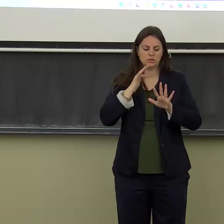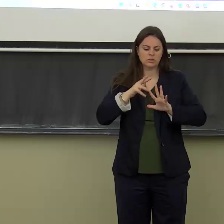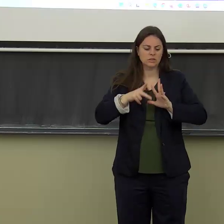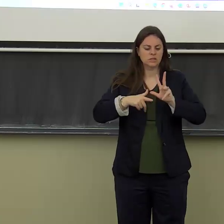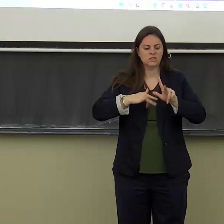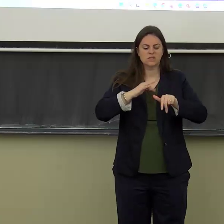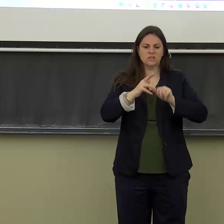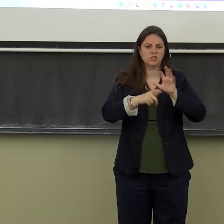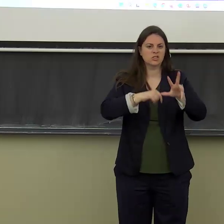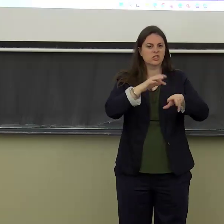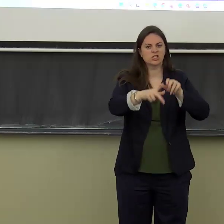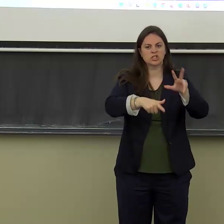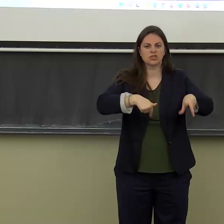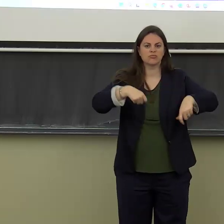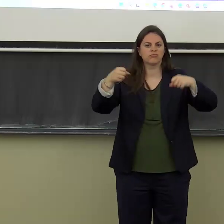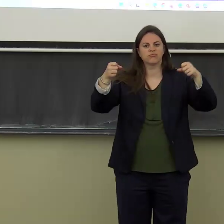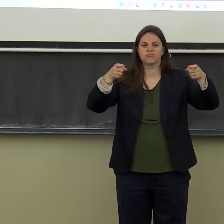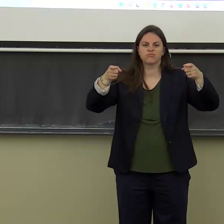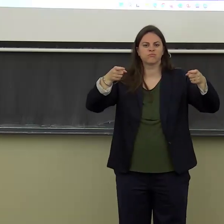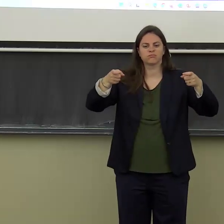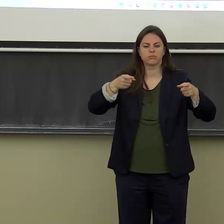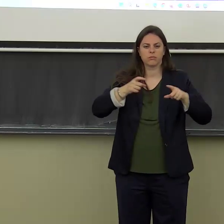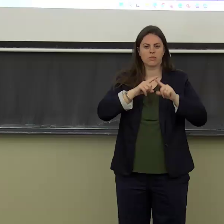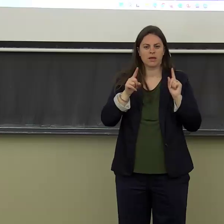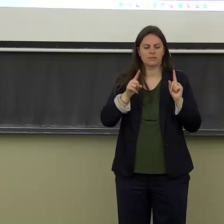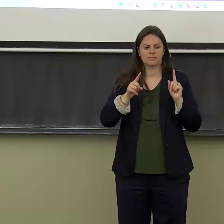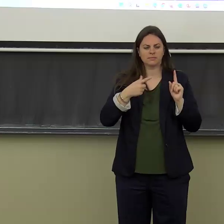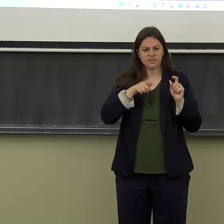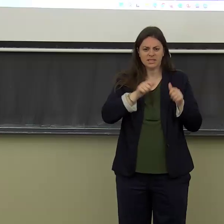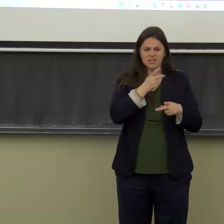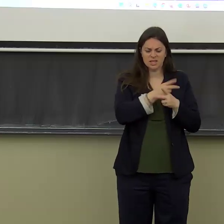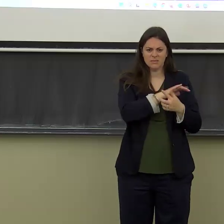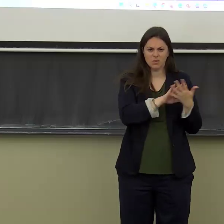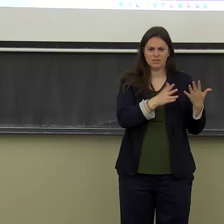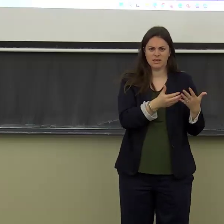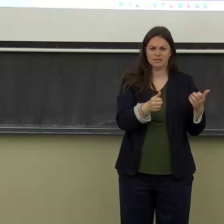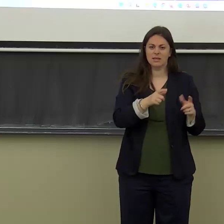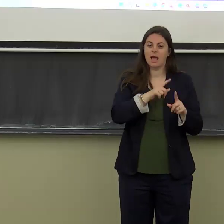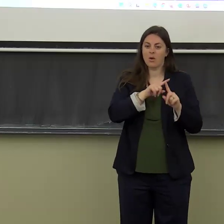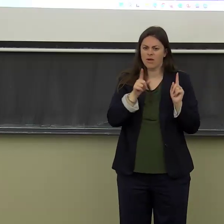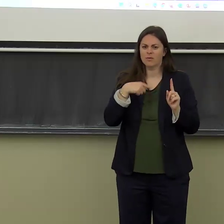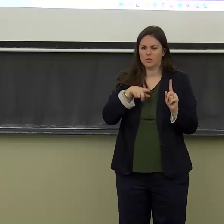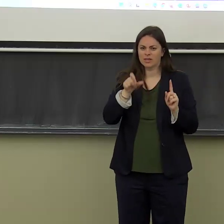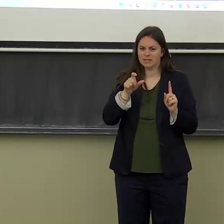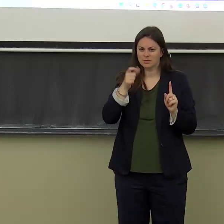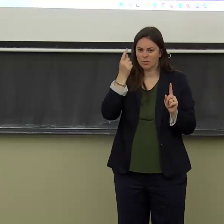course, we keep all of those things, but to also potentially understand that those things have further